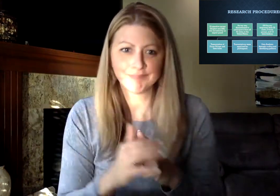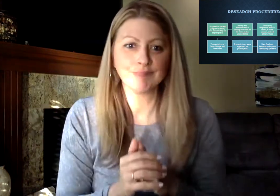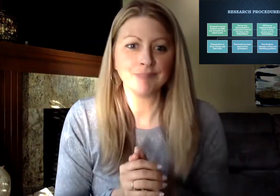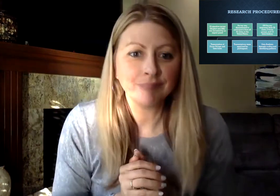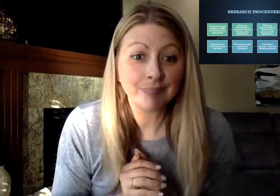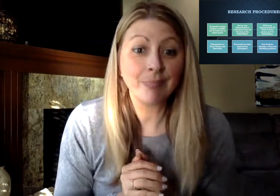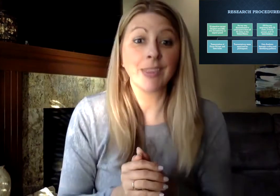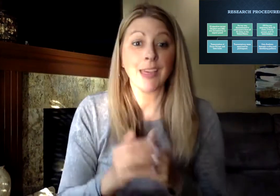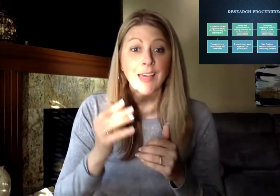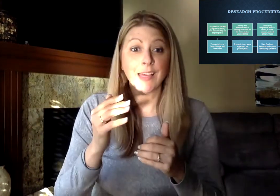translation.